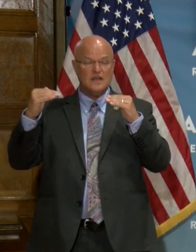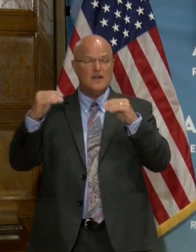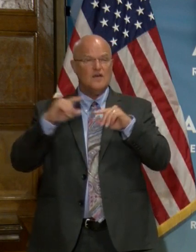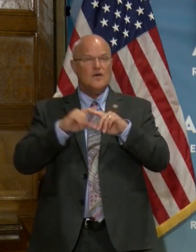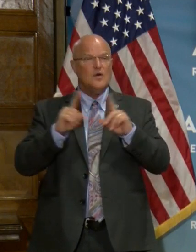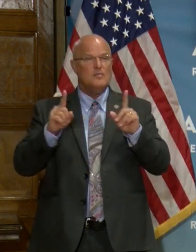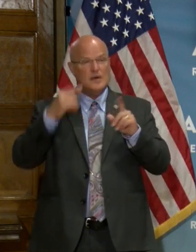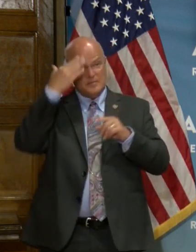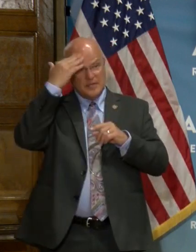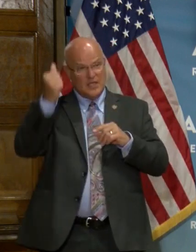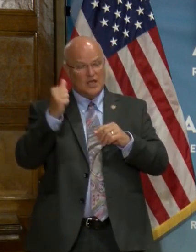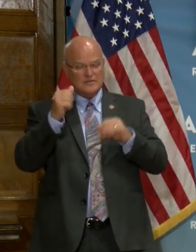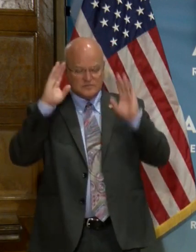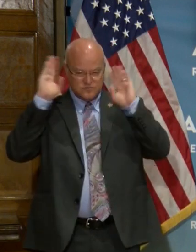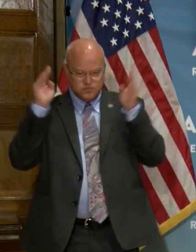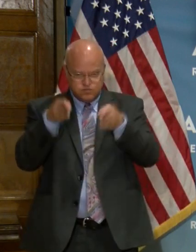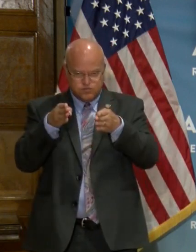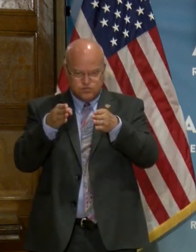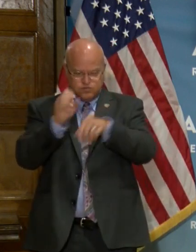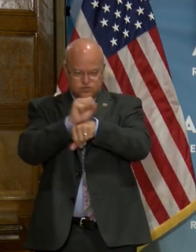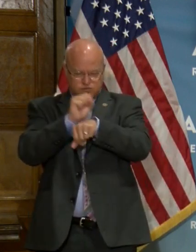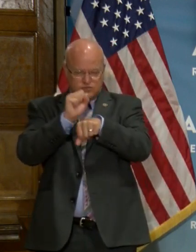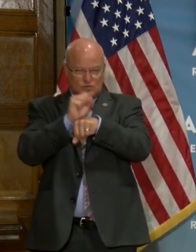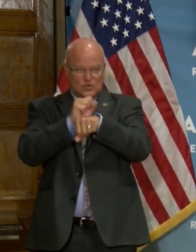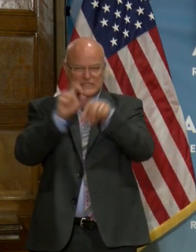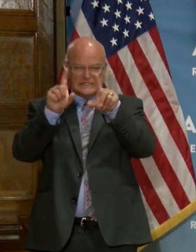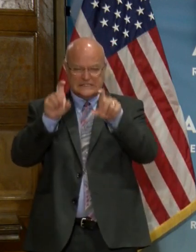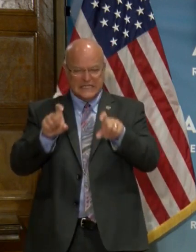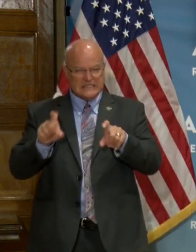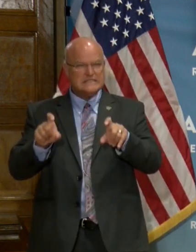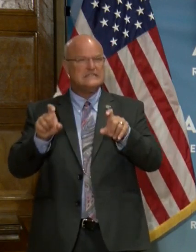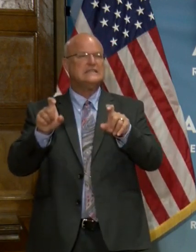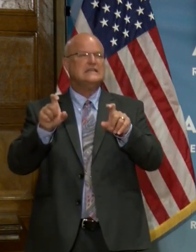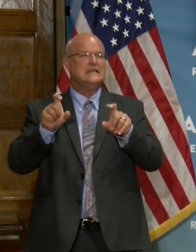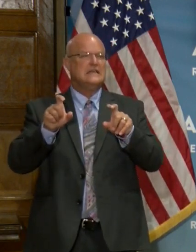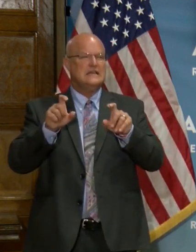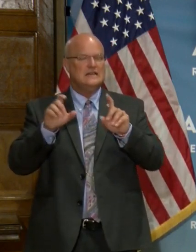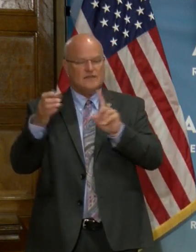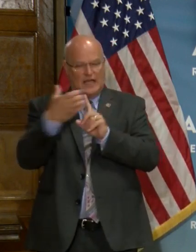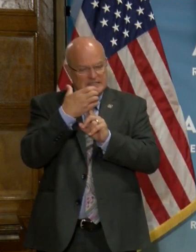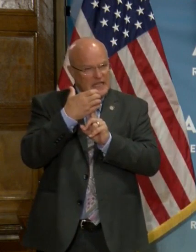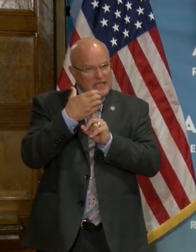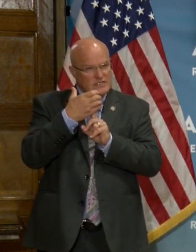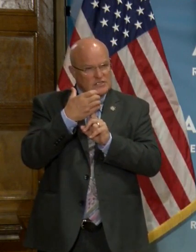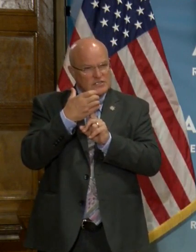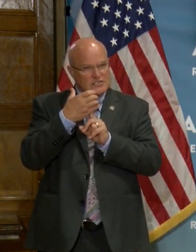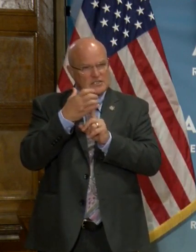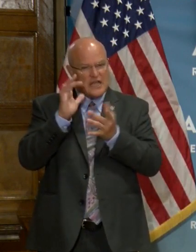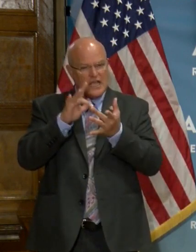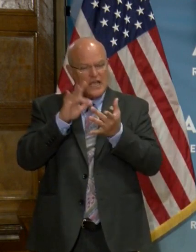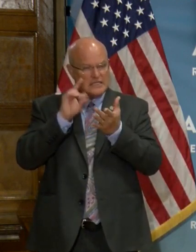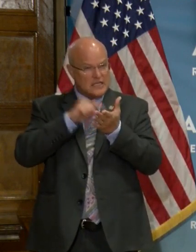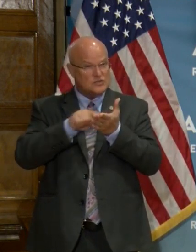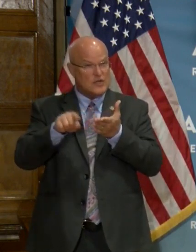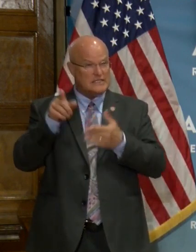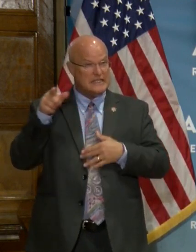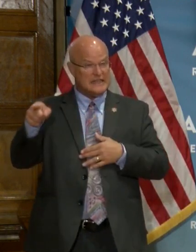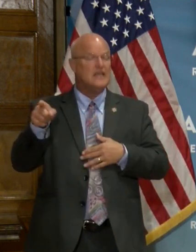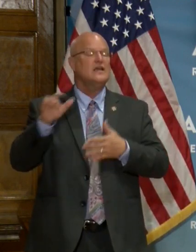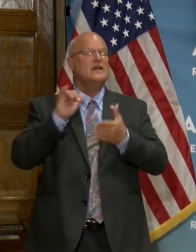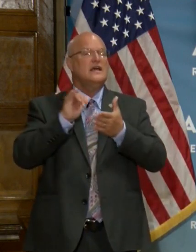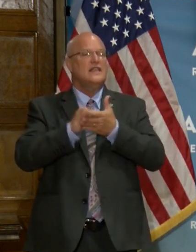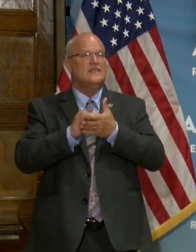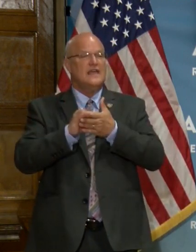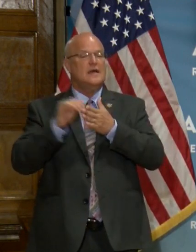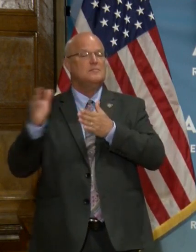it's because of the concentration of testing, of isolation, of our contact tracing. That